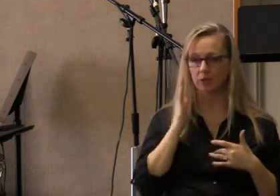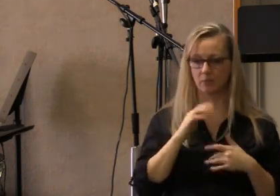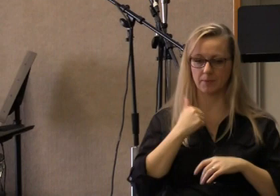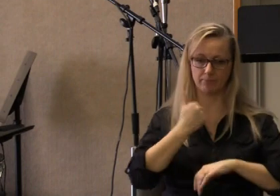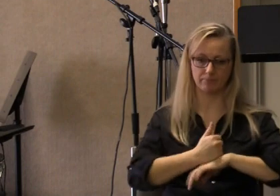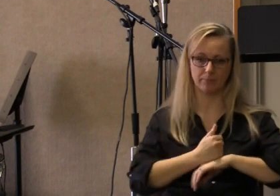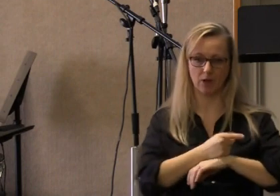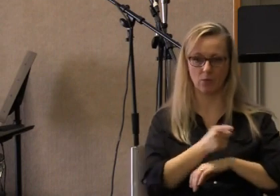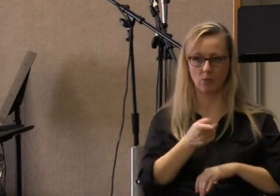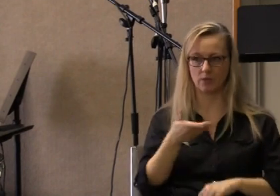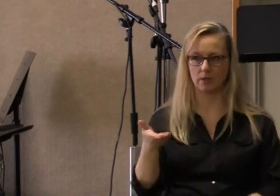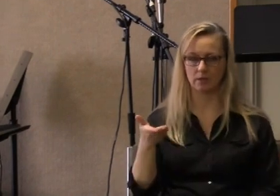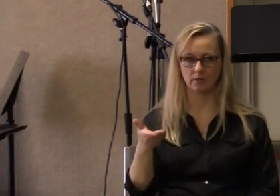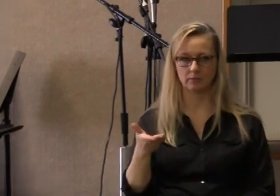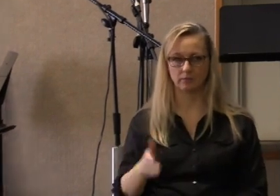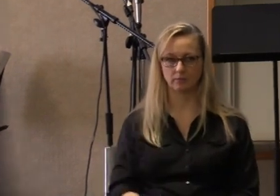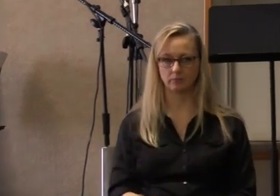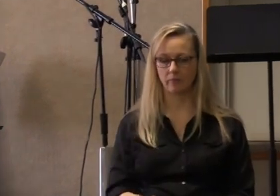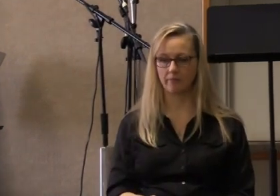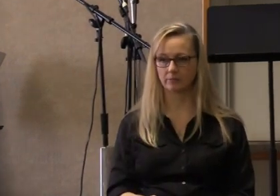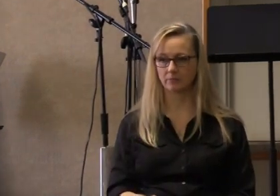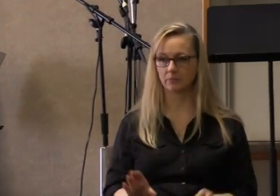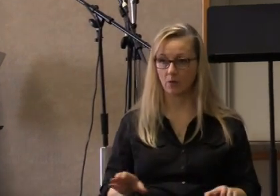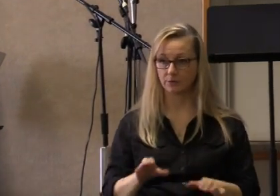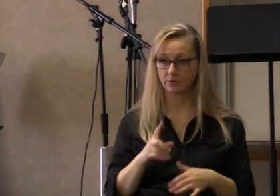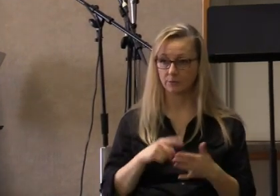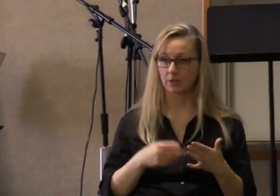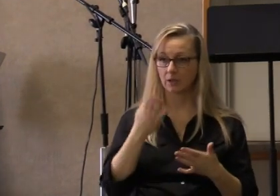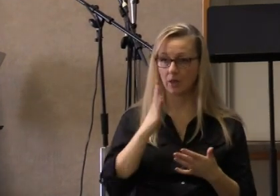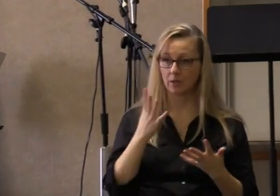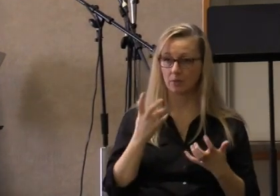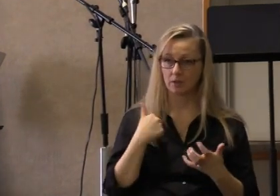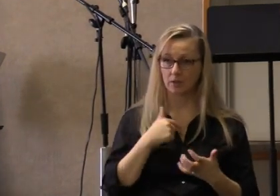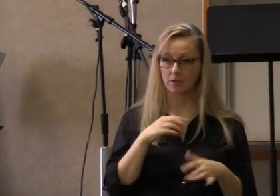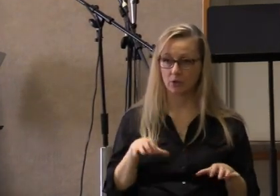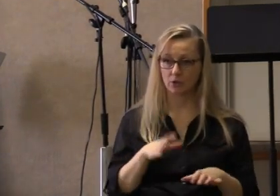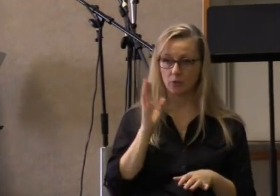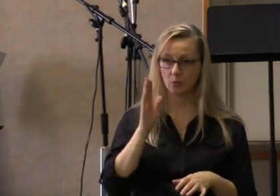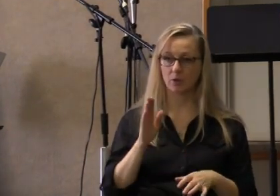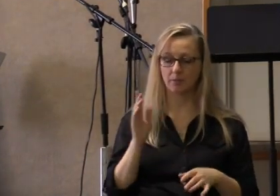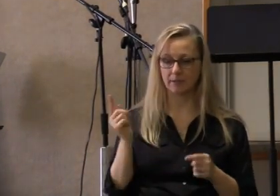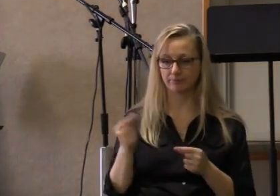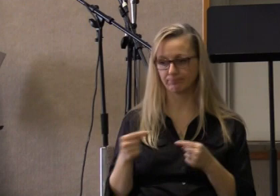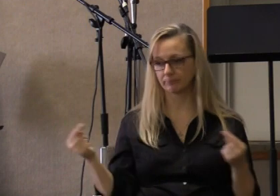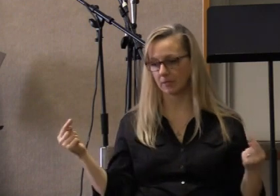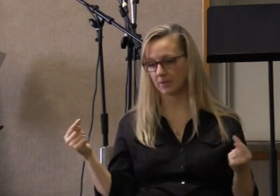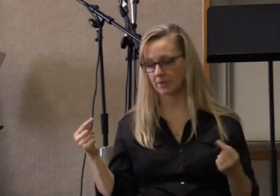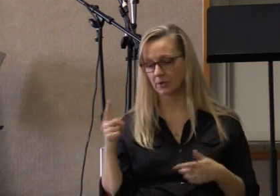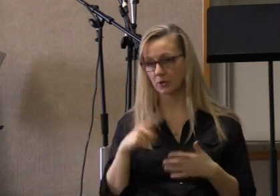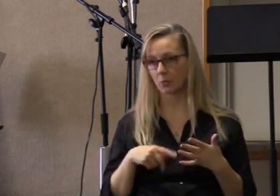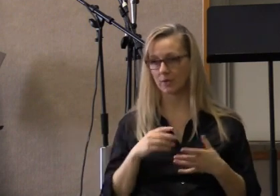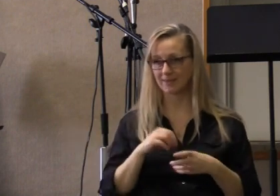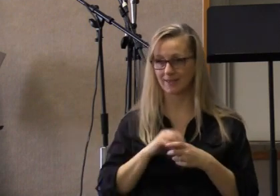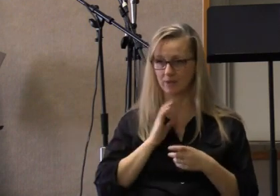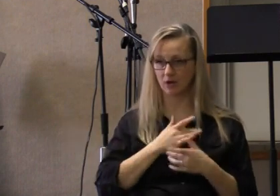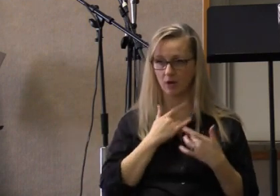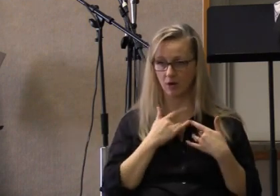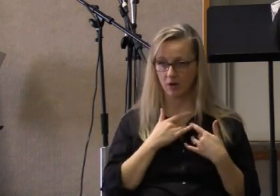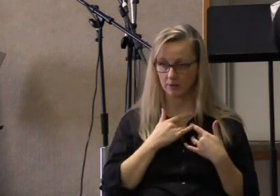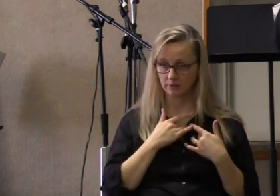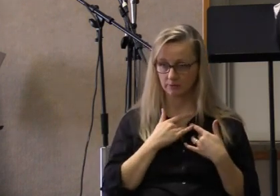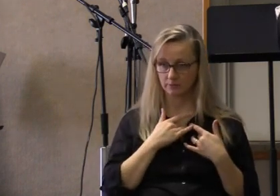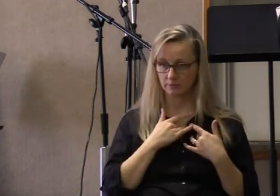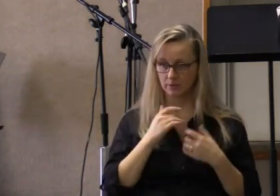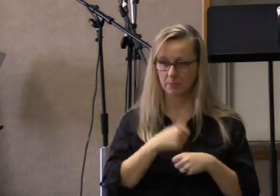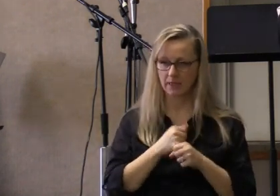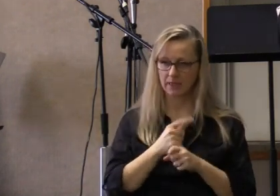on those things. Doing what God wants us to do will be contrary to what's in our heart. Making